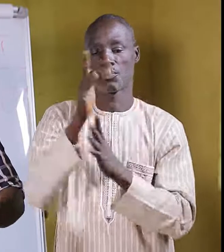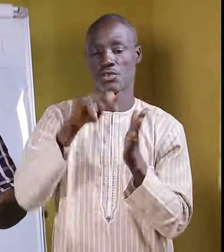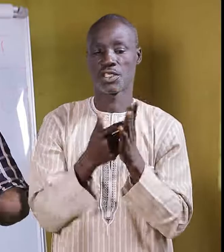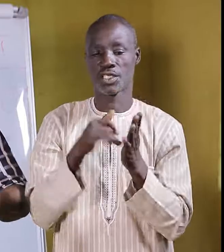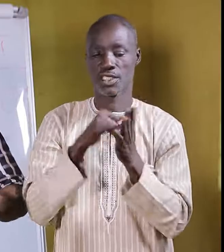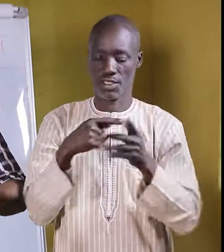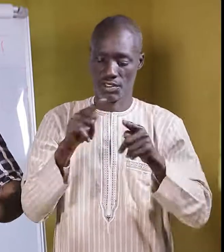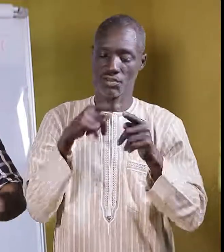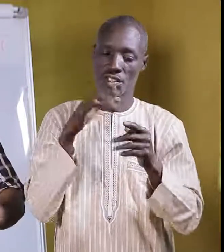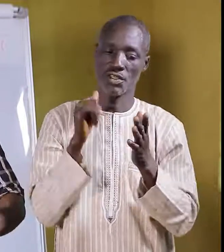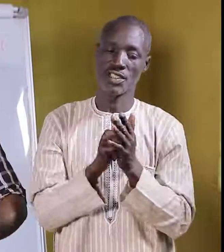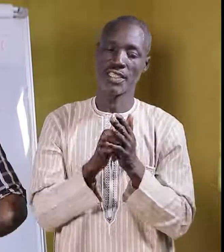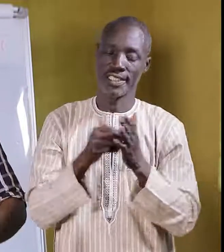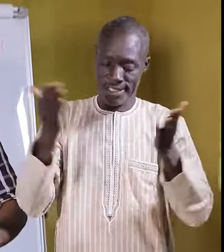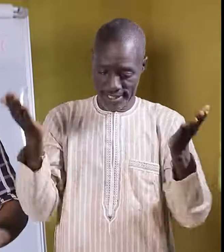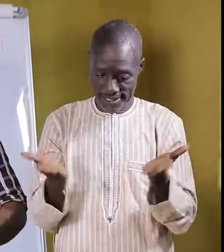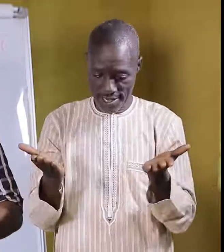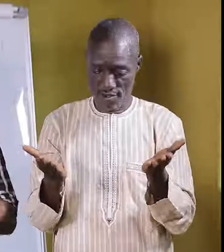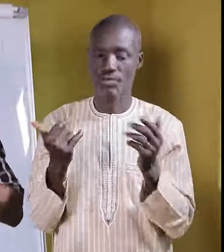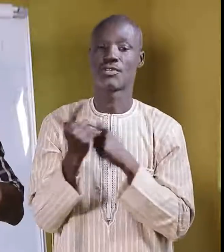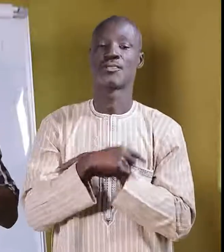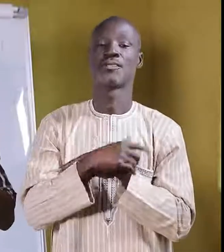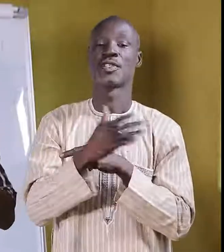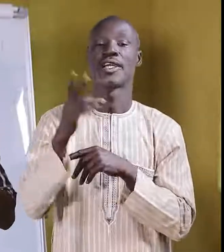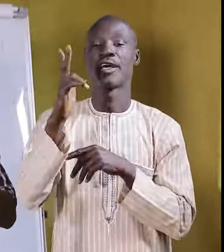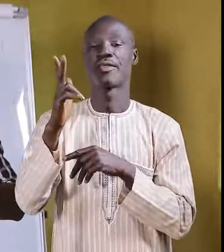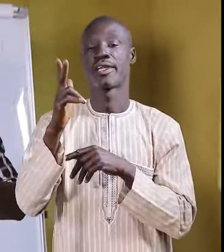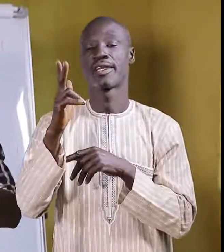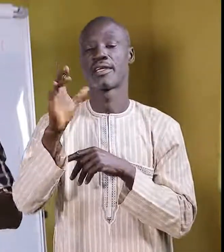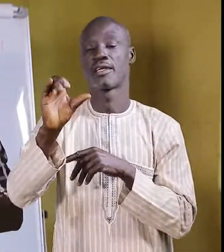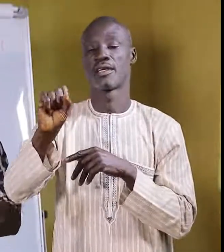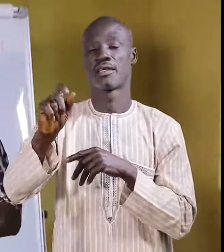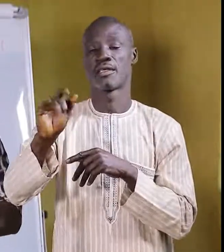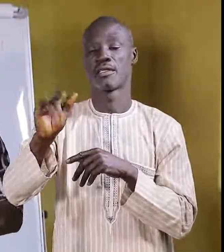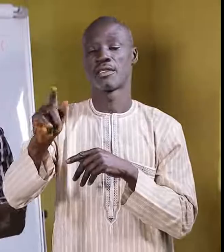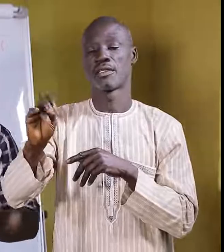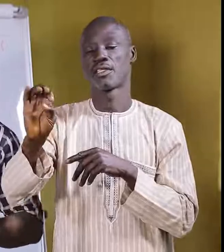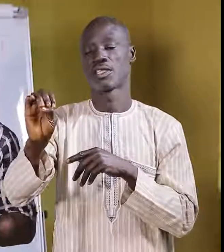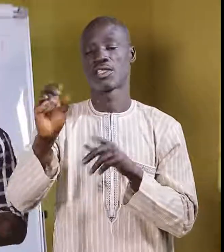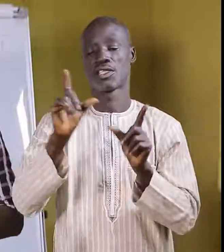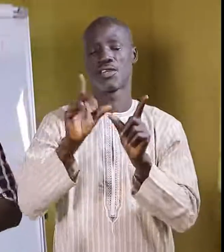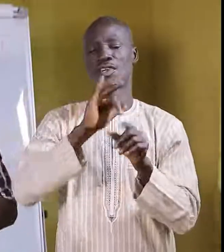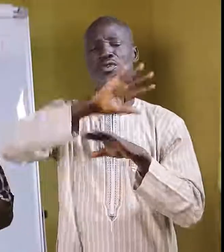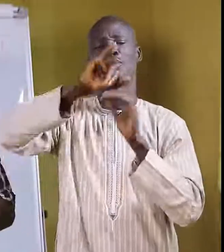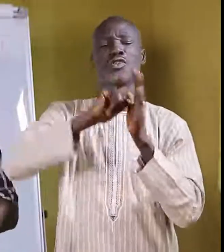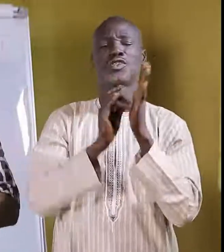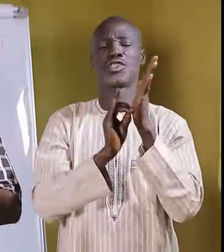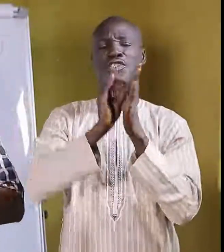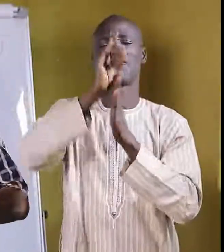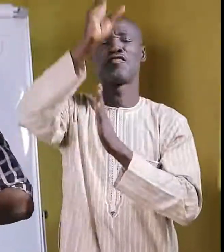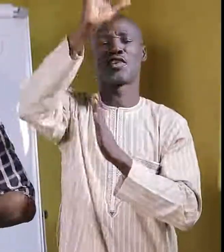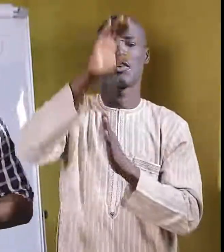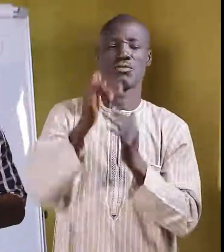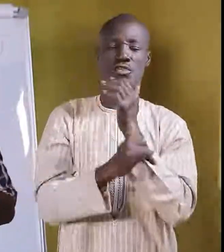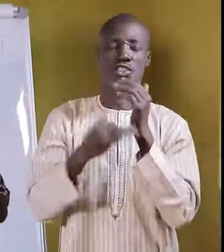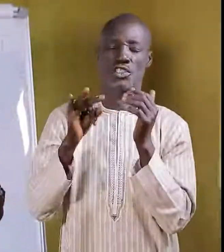tell us that in modern population history, there are 3 stages. And all these developed countries of the world, they